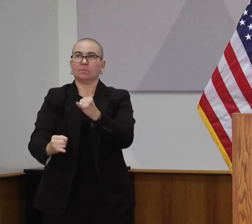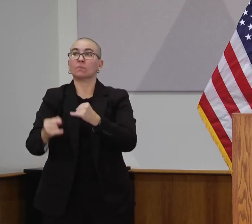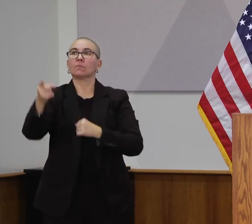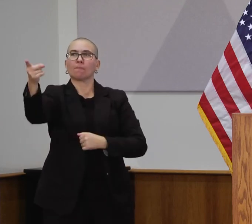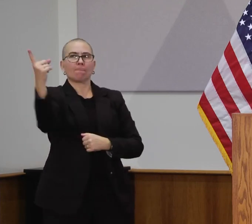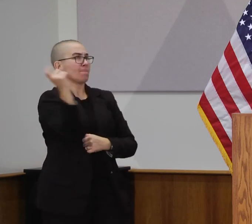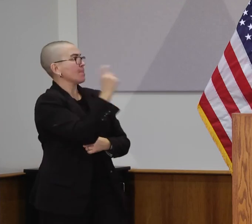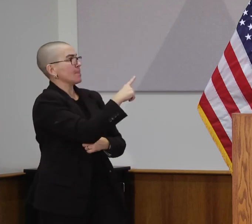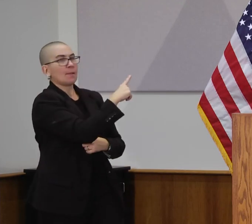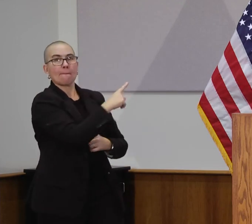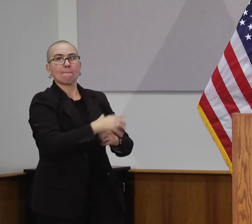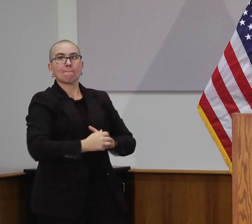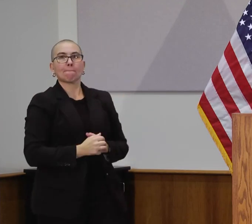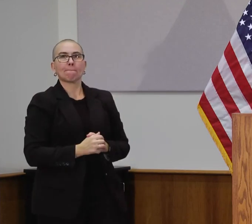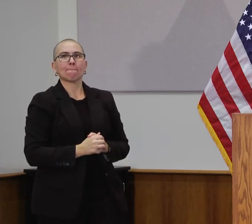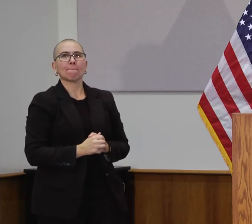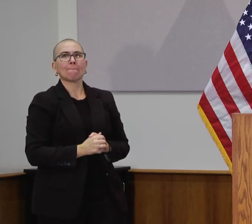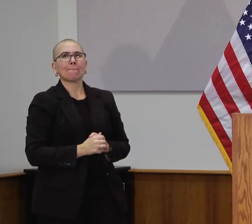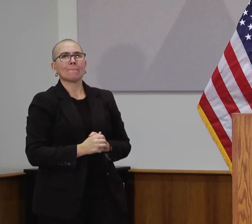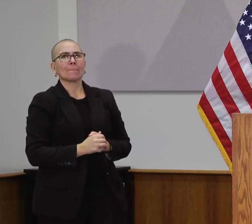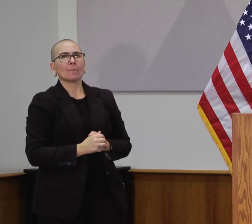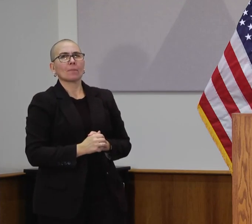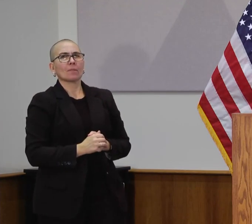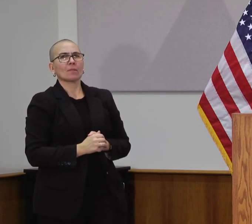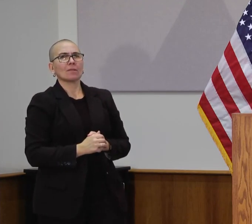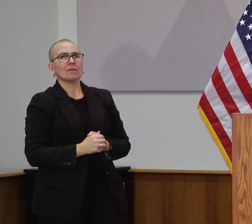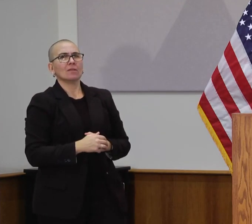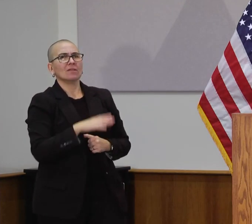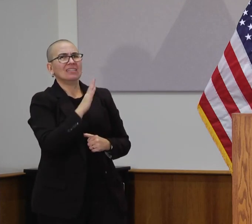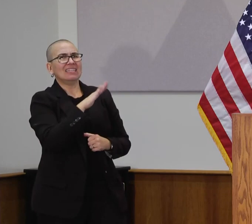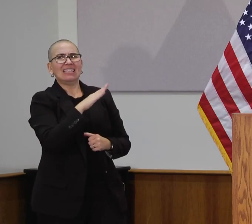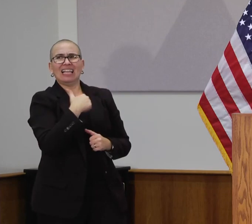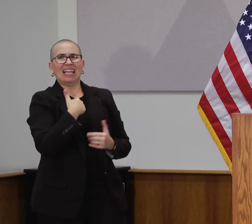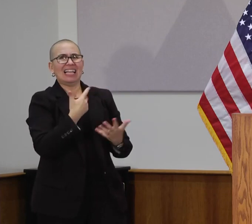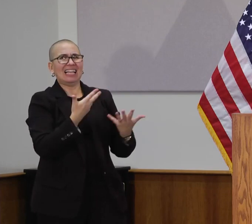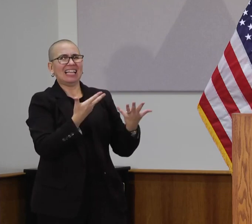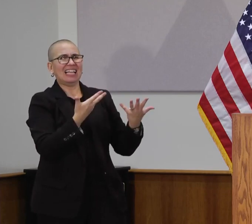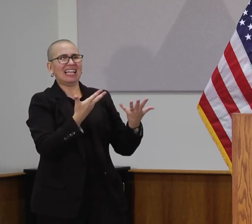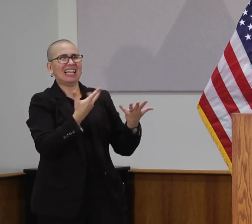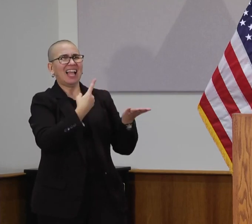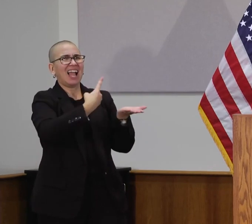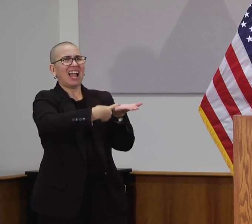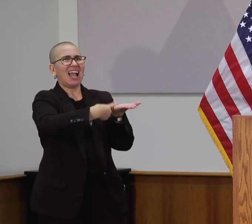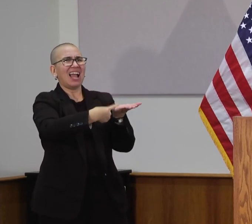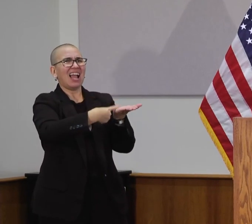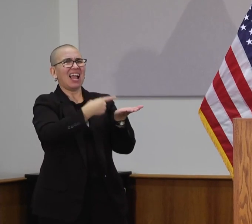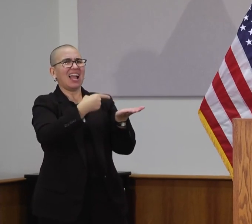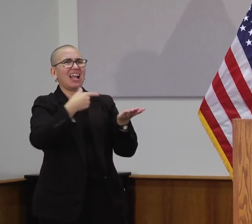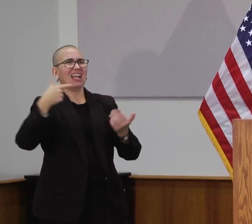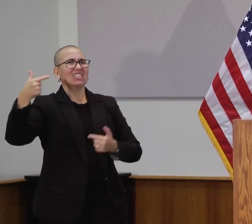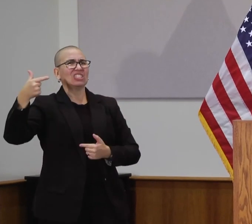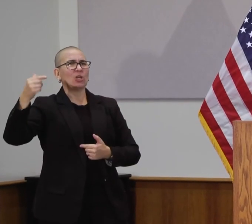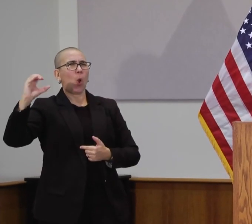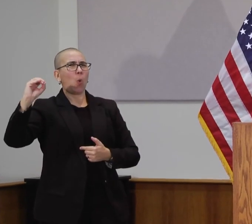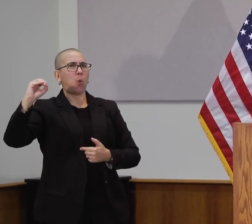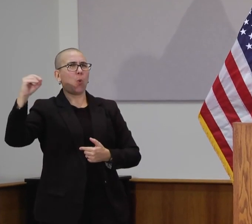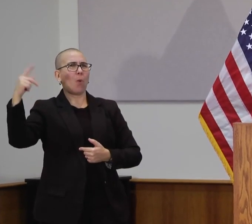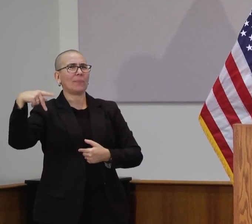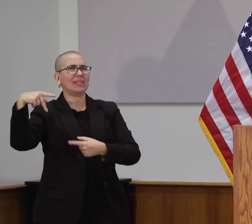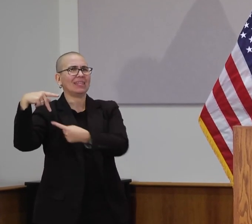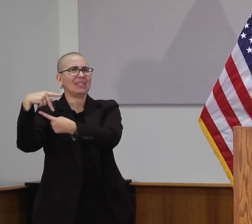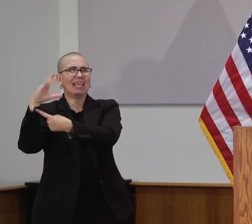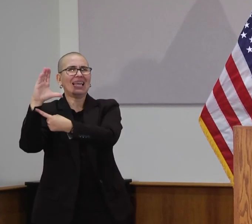Governor, obviously still some controversy surrounding the cases in the state's GOP caucus. Majority